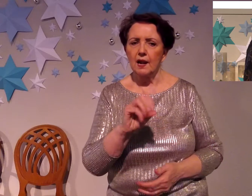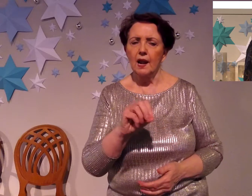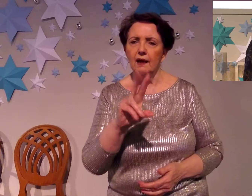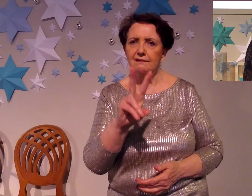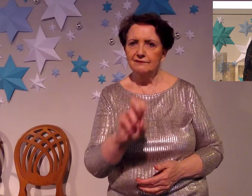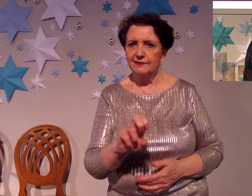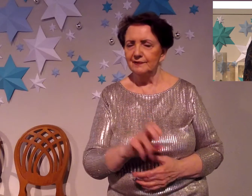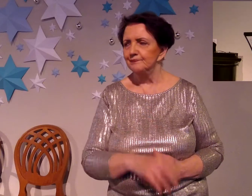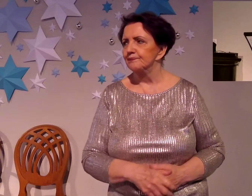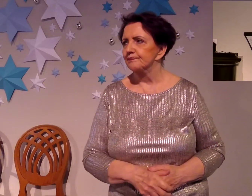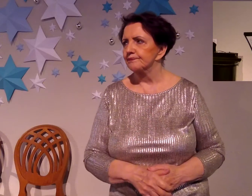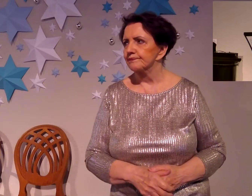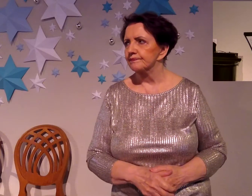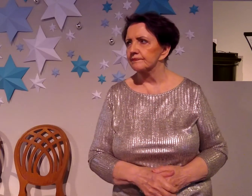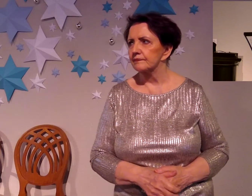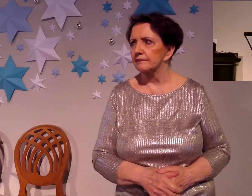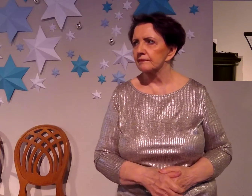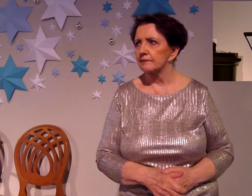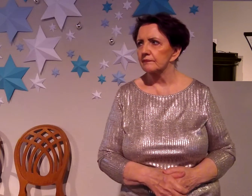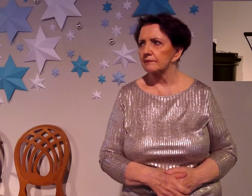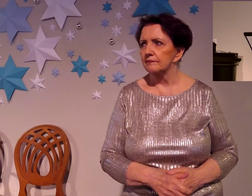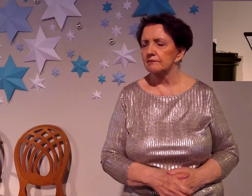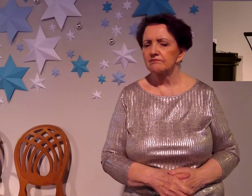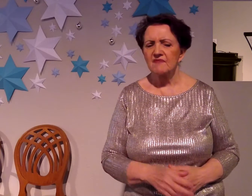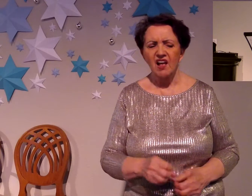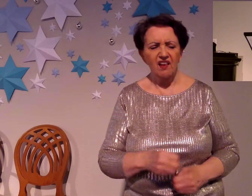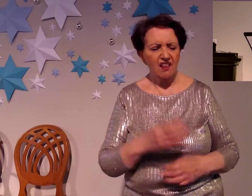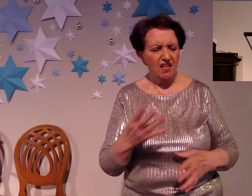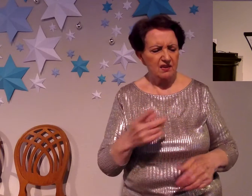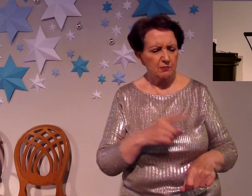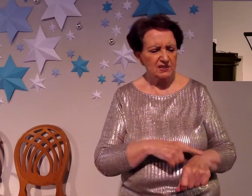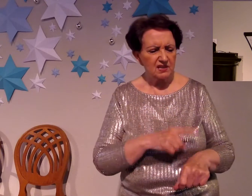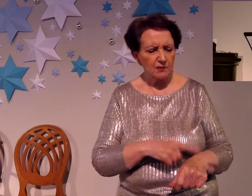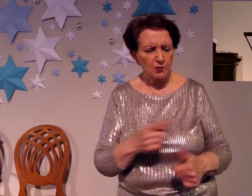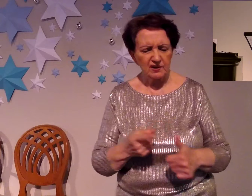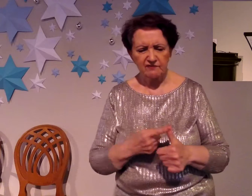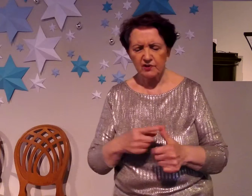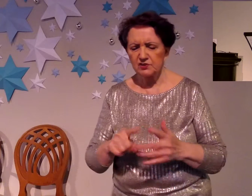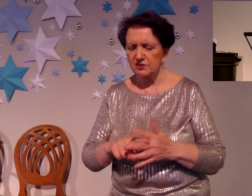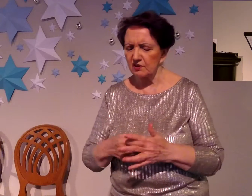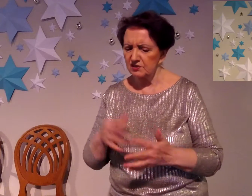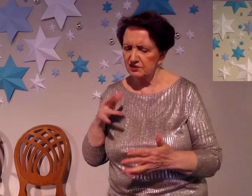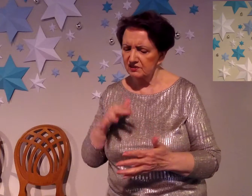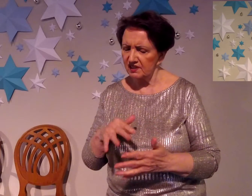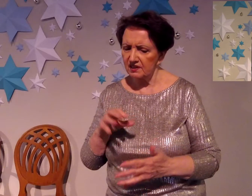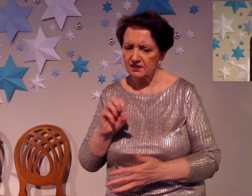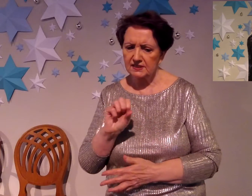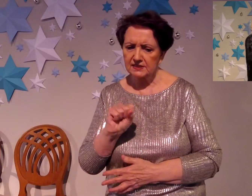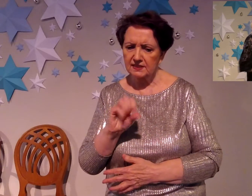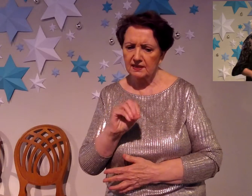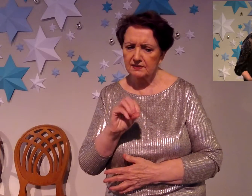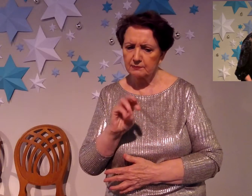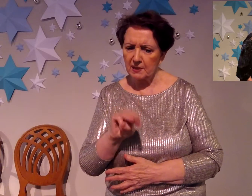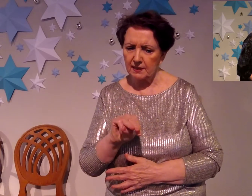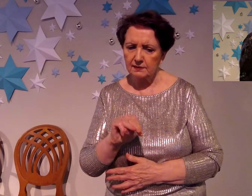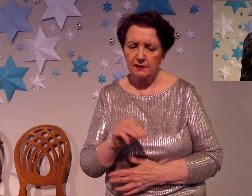I spent a lot of time when I first got into the science of mind thinking, okay, love. This is our teaching, love and